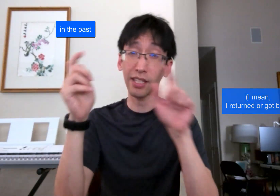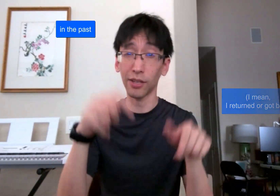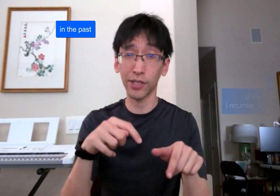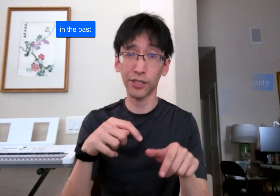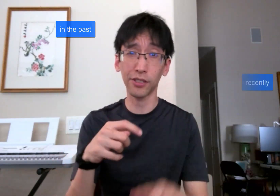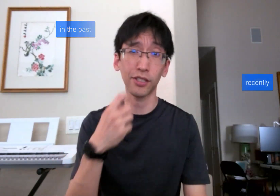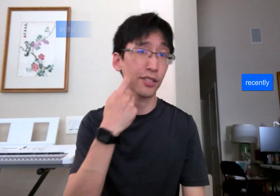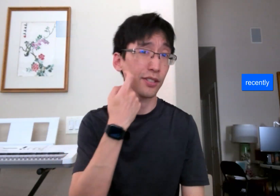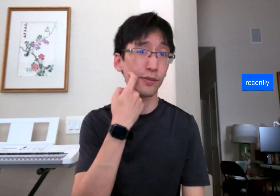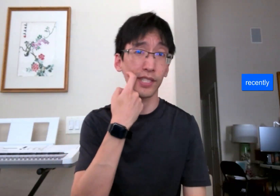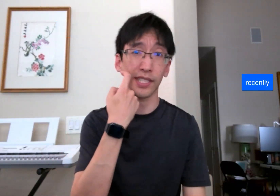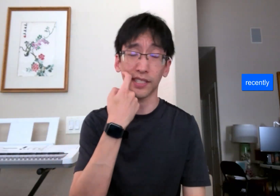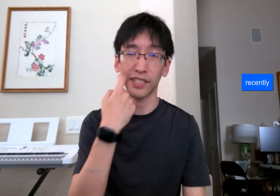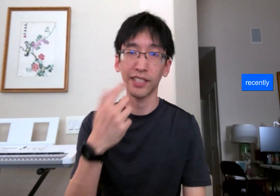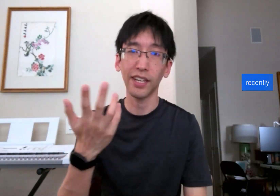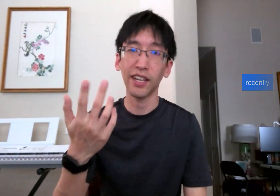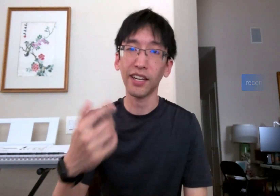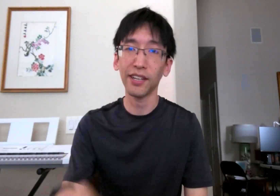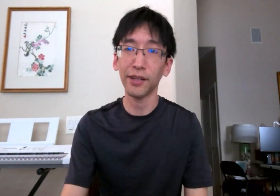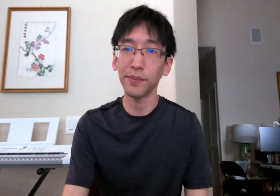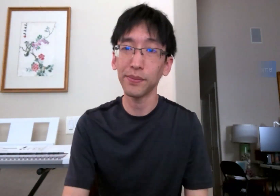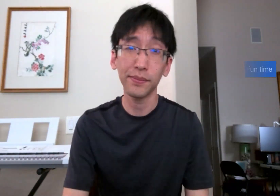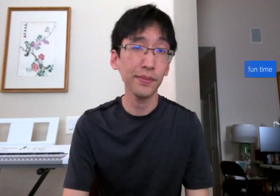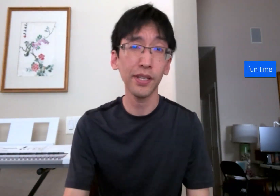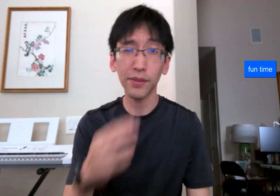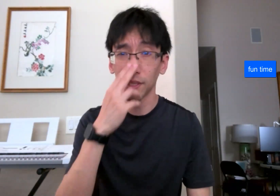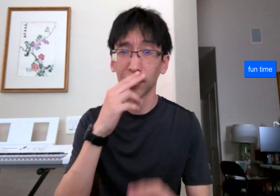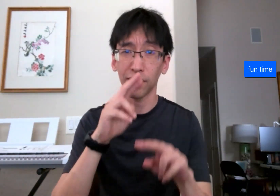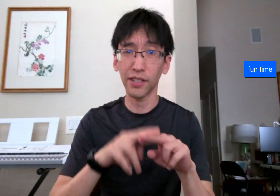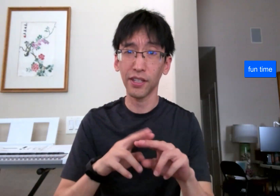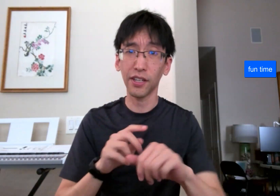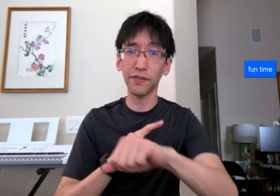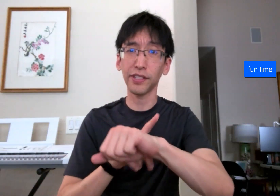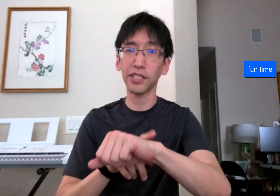I returned recently, and it was a fun time.